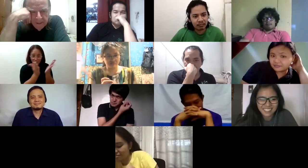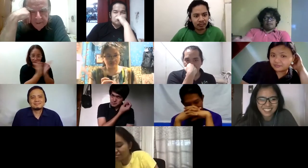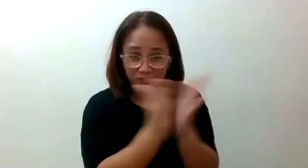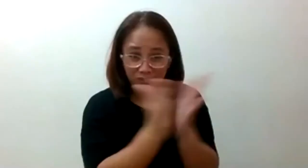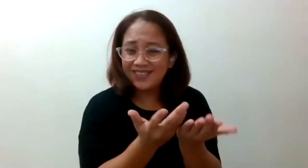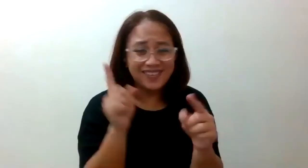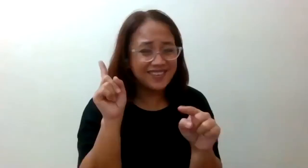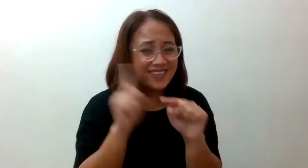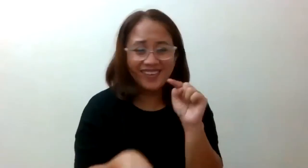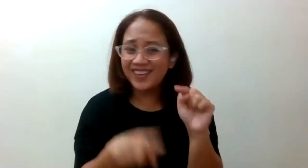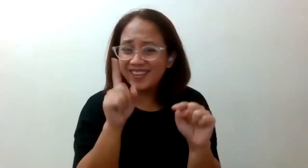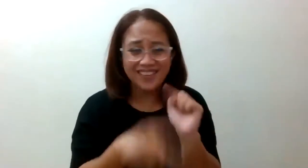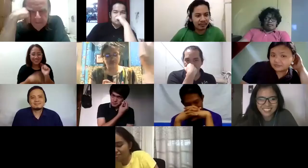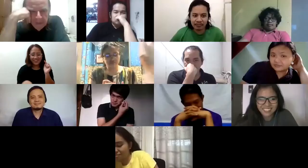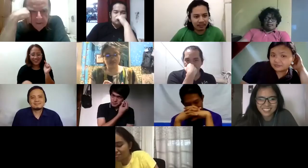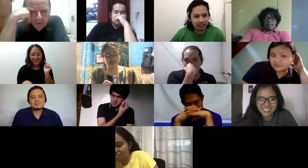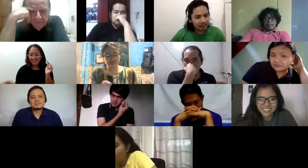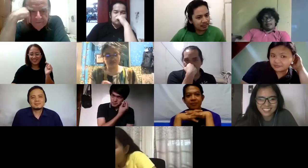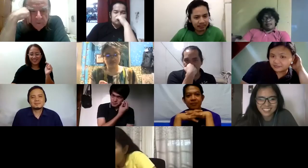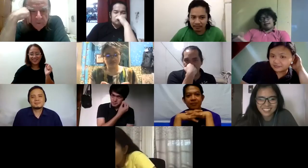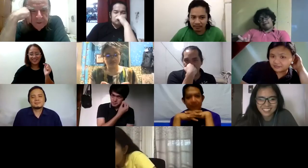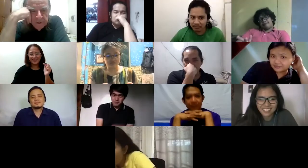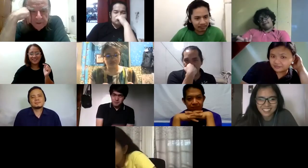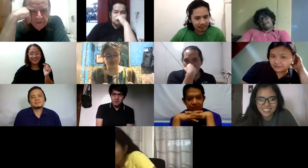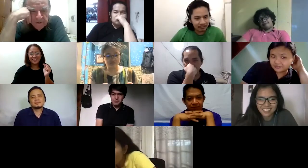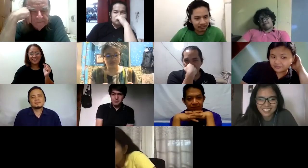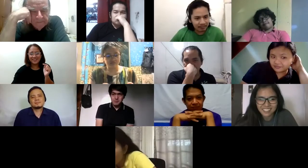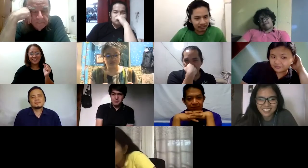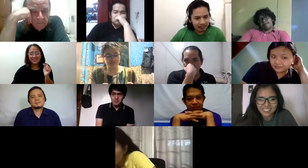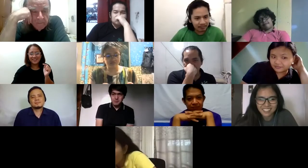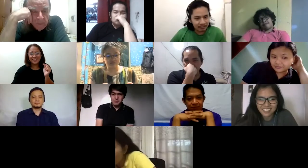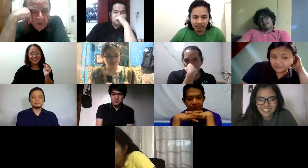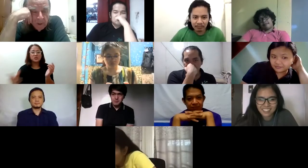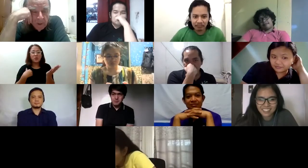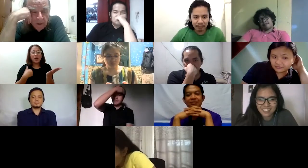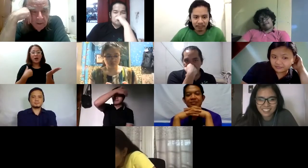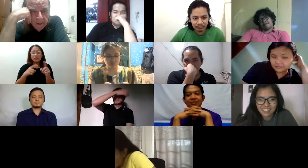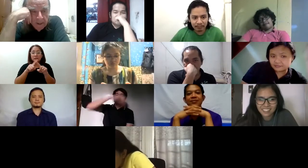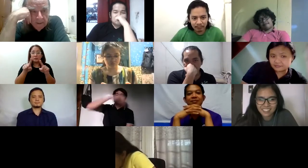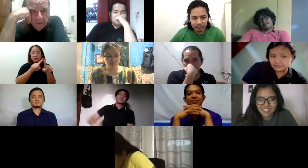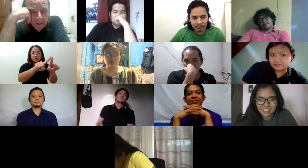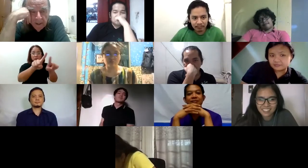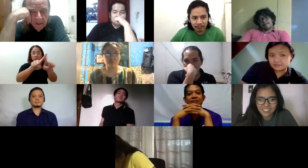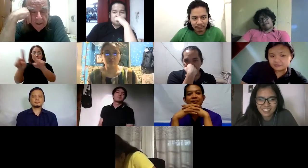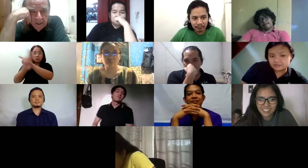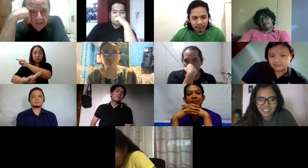of these signs tend to be used in different regions. Okay?